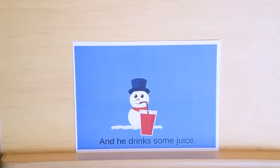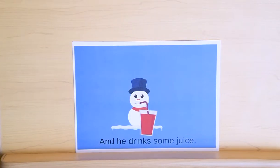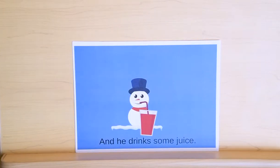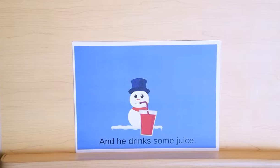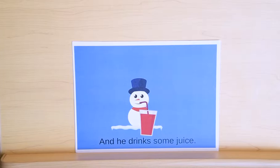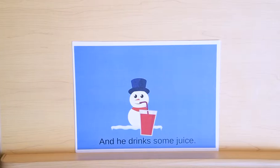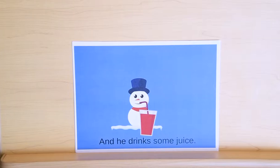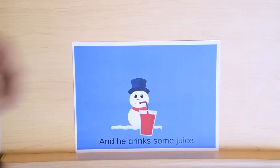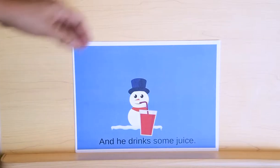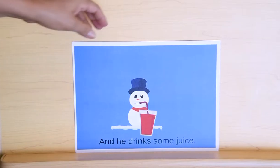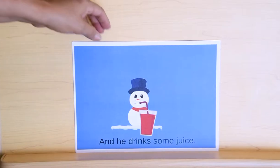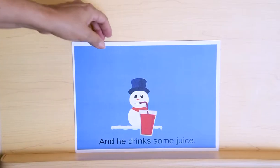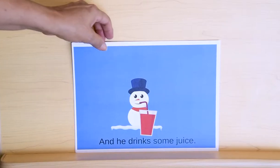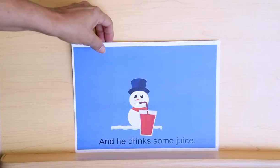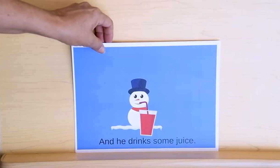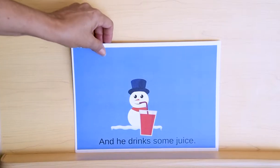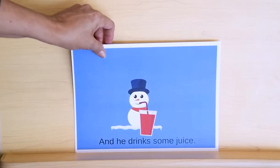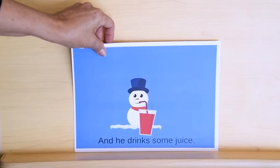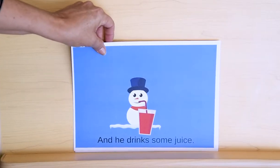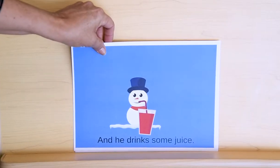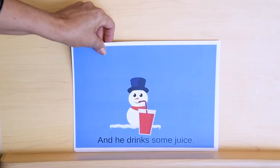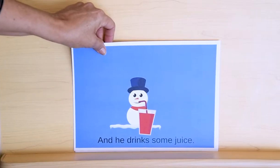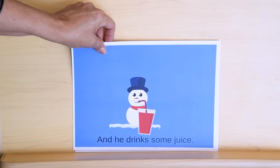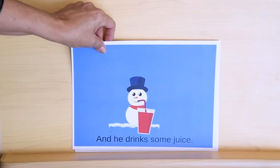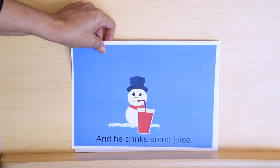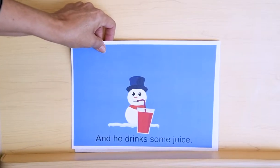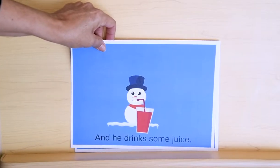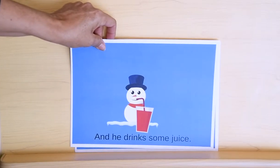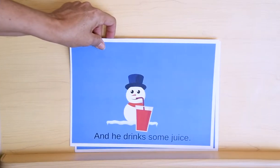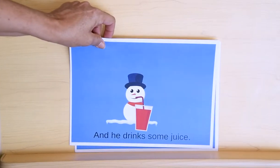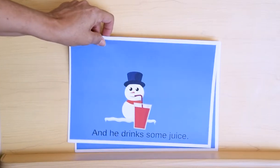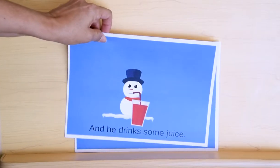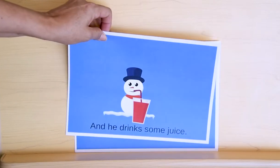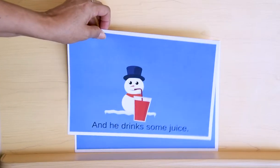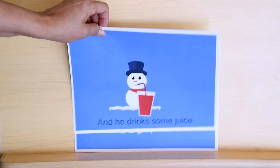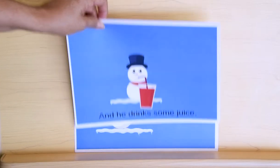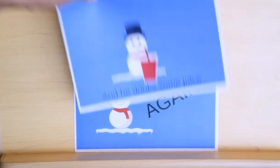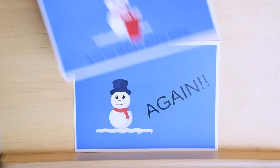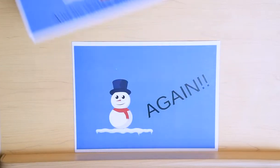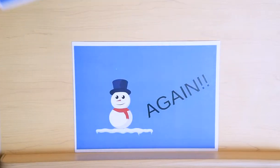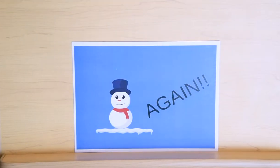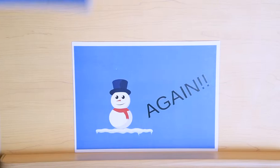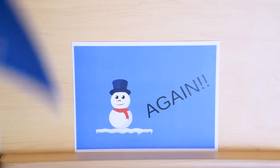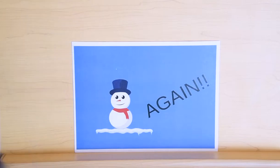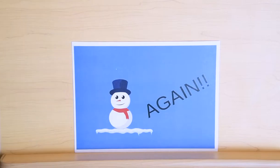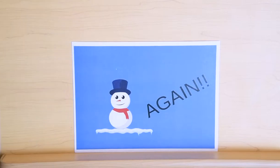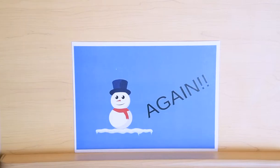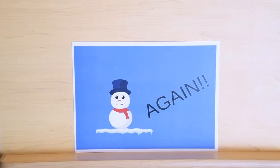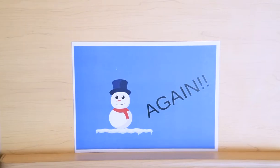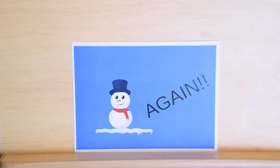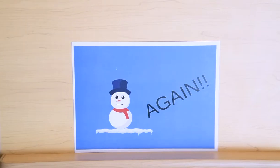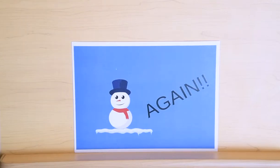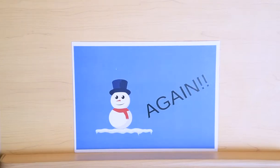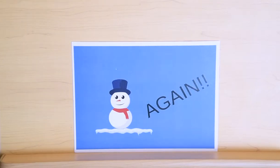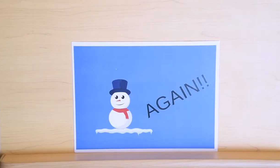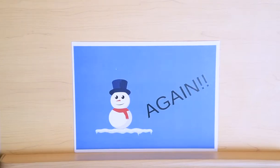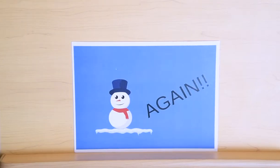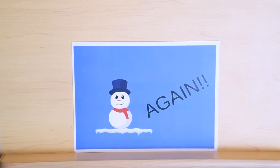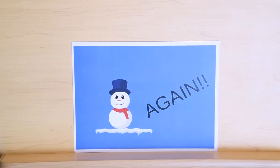he drinks some juice. Fun, isn't it? How about we do it again?